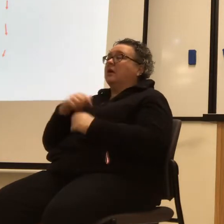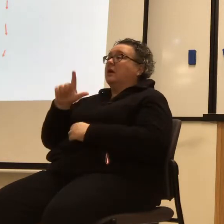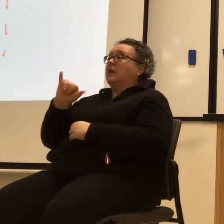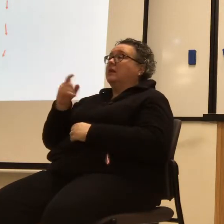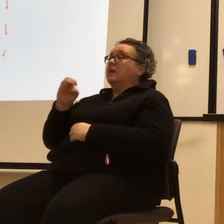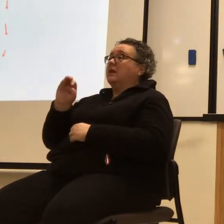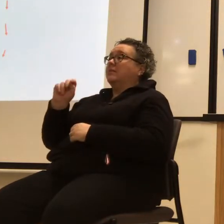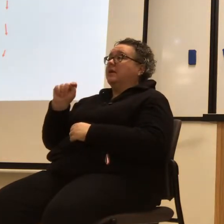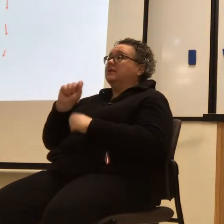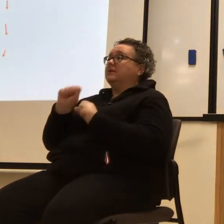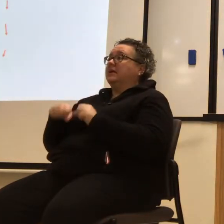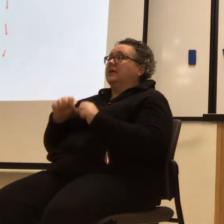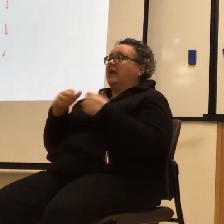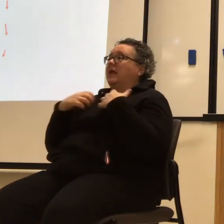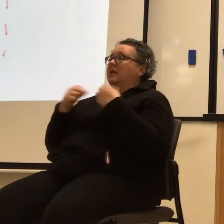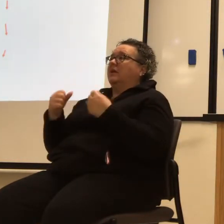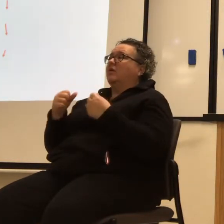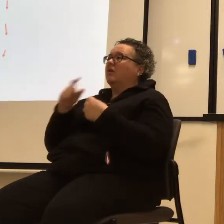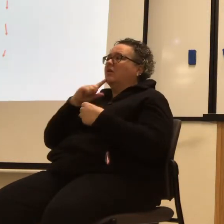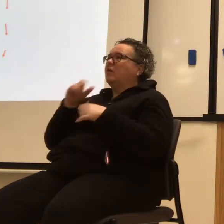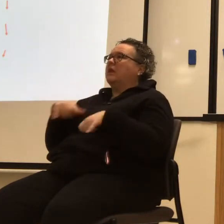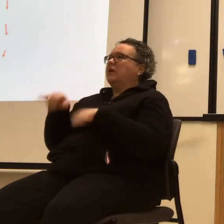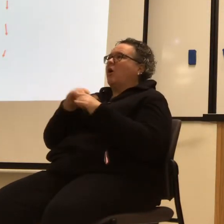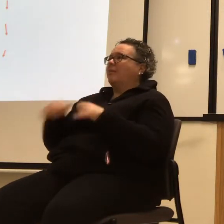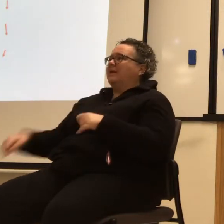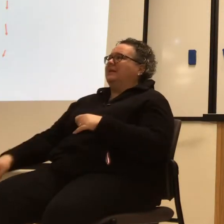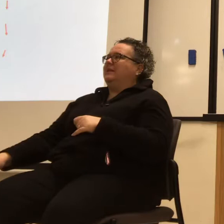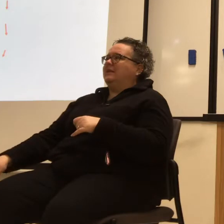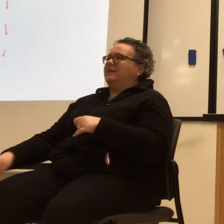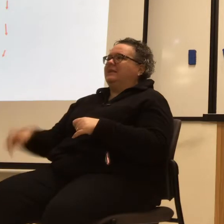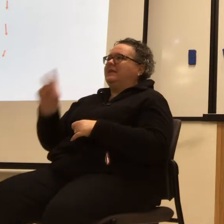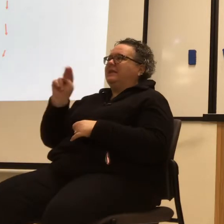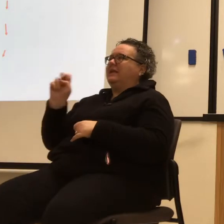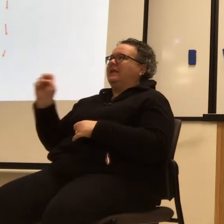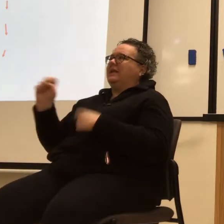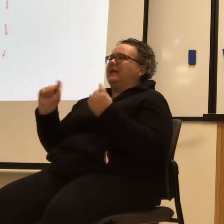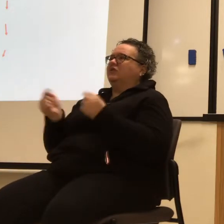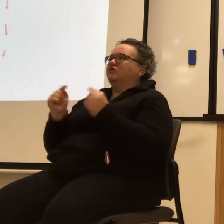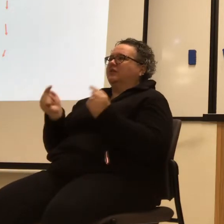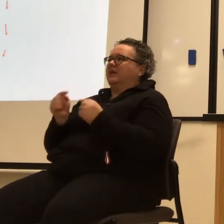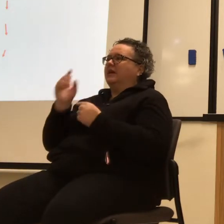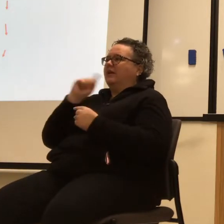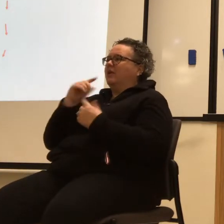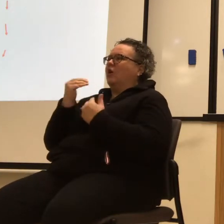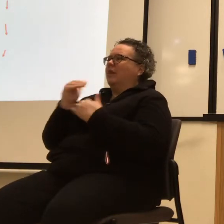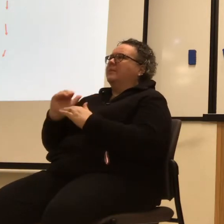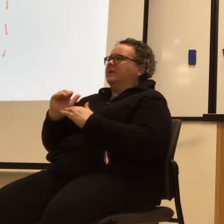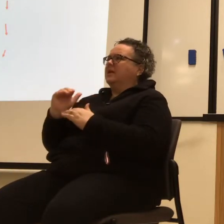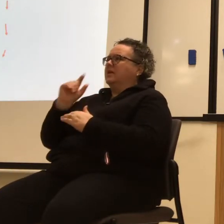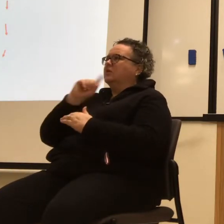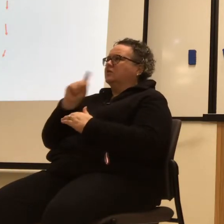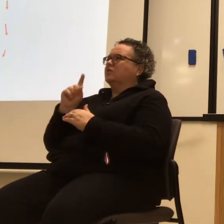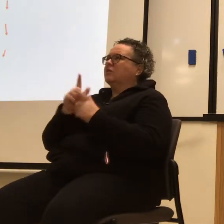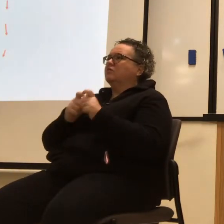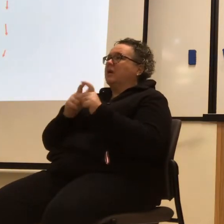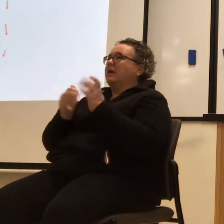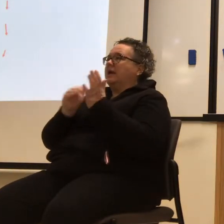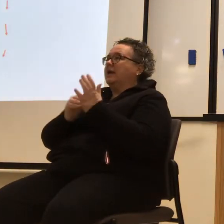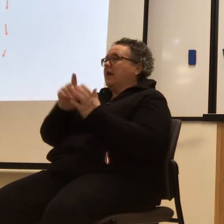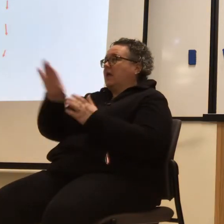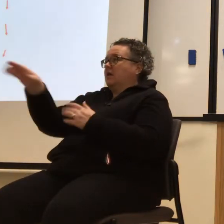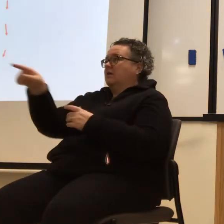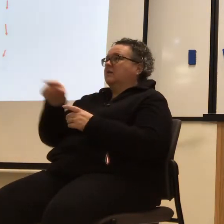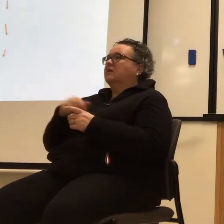just feel like the really common knee injuries that happen, they're limited to actually running again. That's